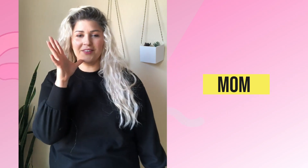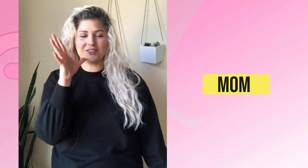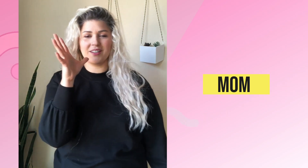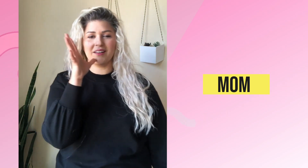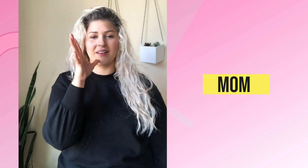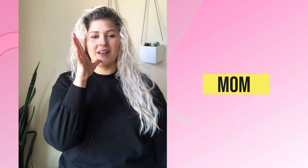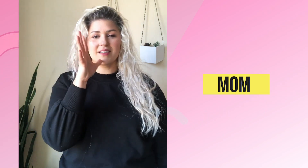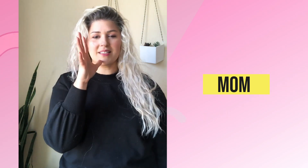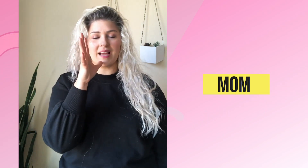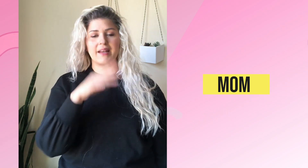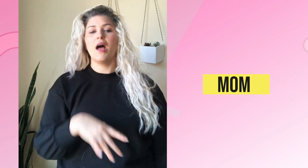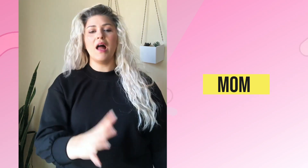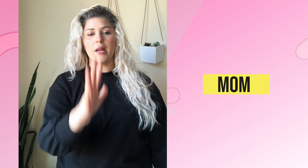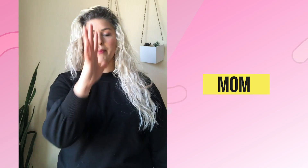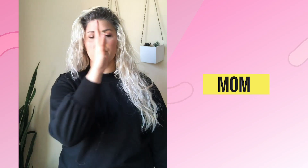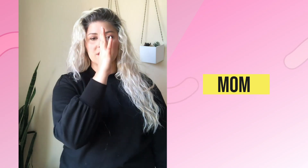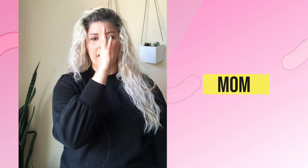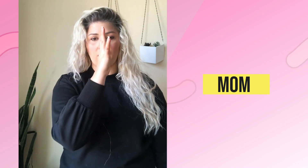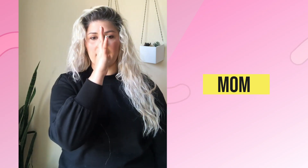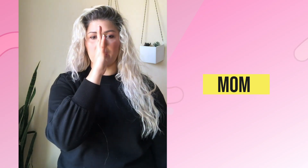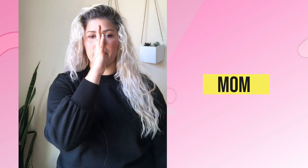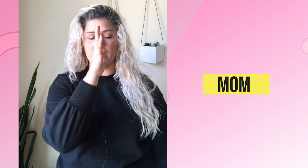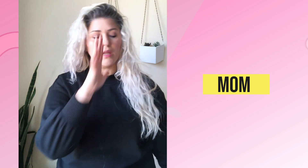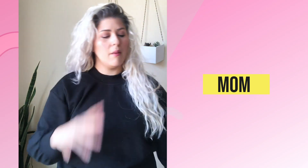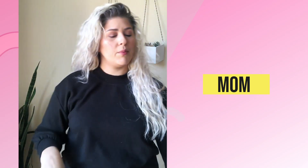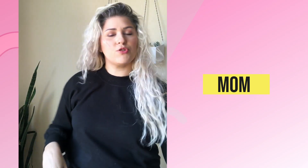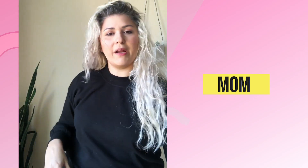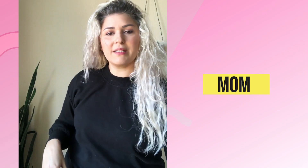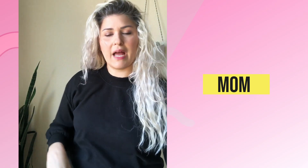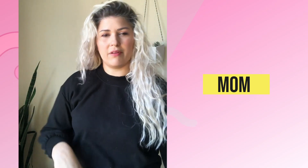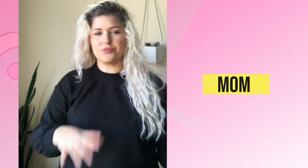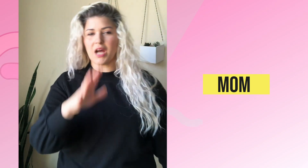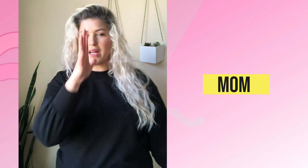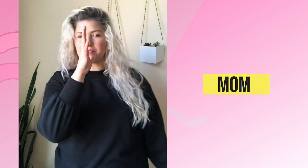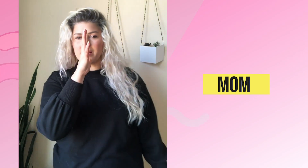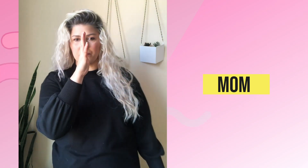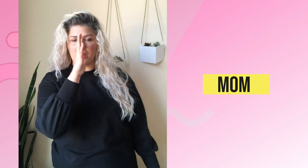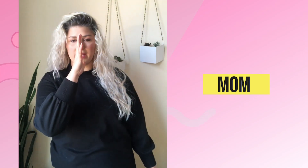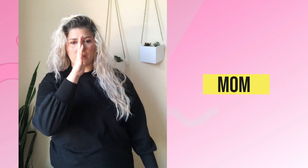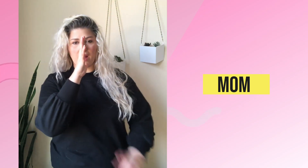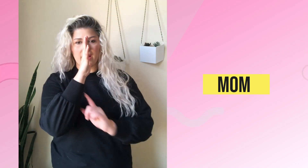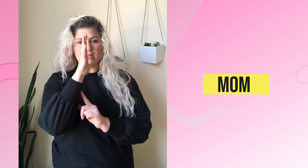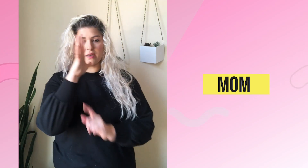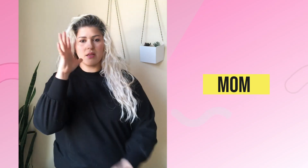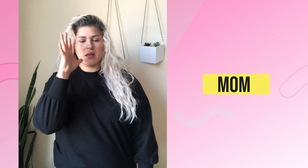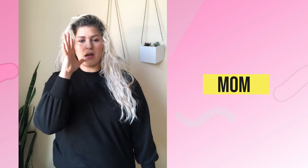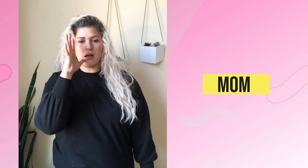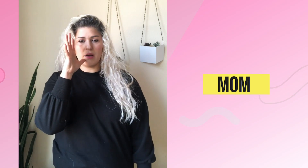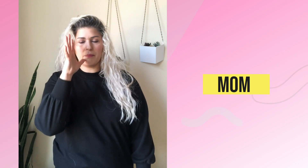mouth, on your chin here to the side. A lot of people will sign it right here in the middle, but we try not to have a ton of signs blocking our